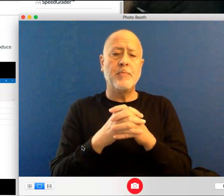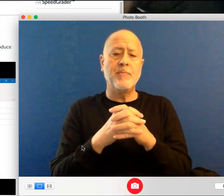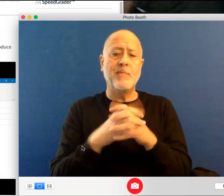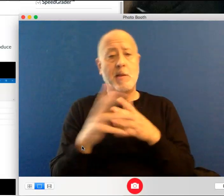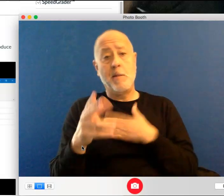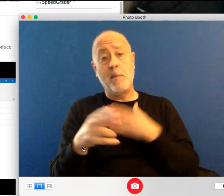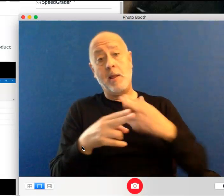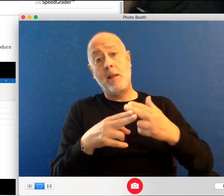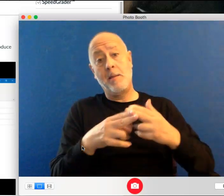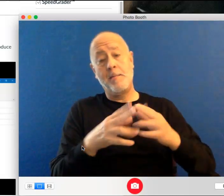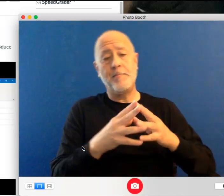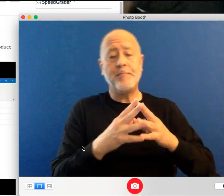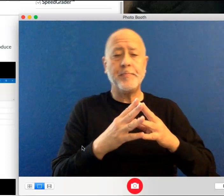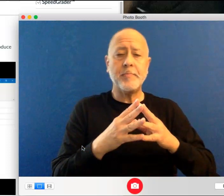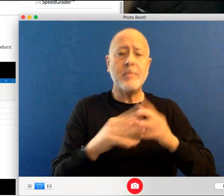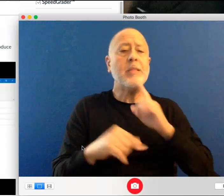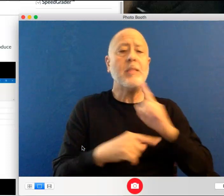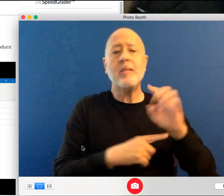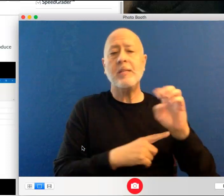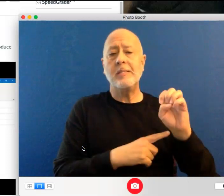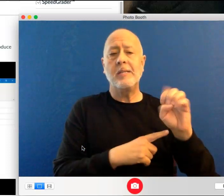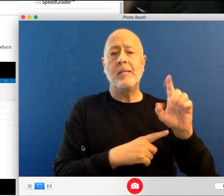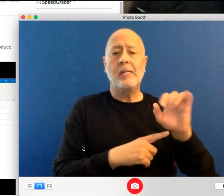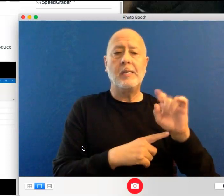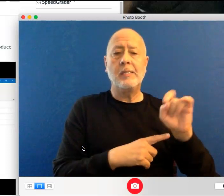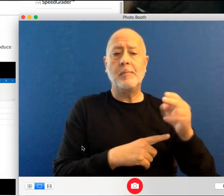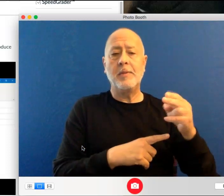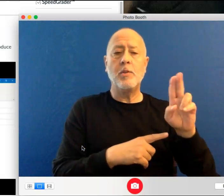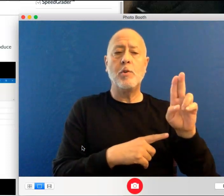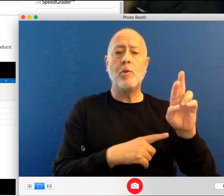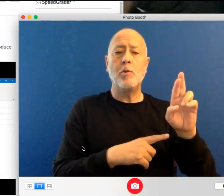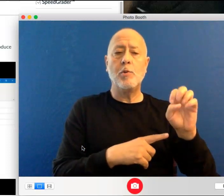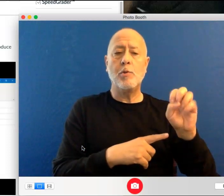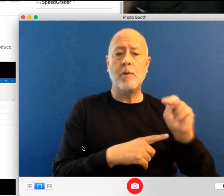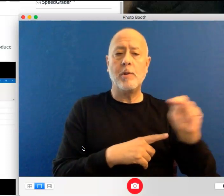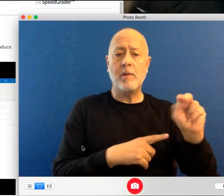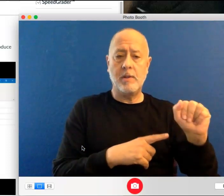my name is Elizabeth Urena.